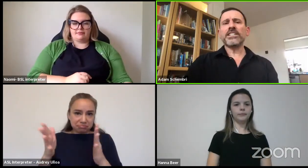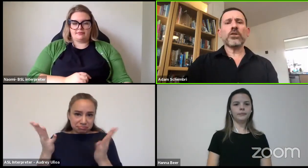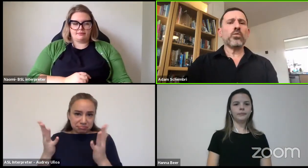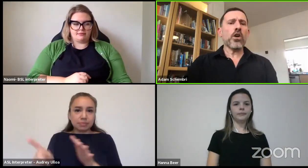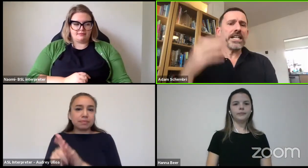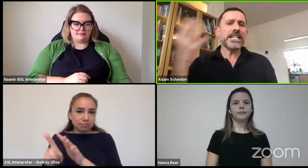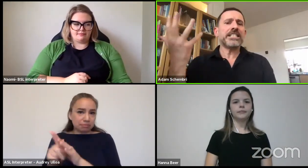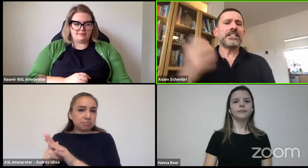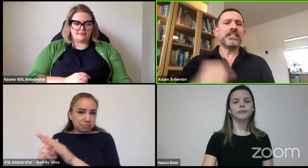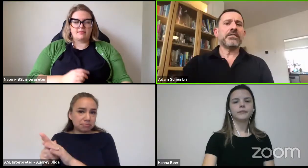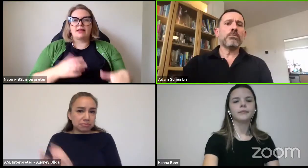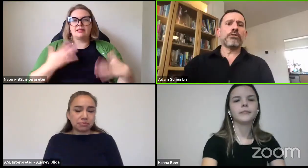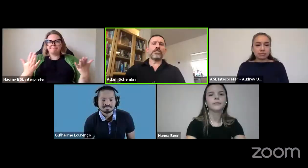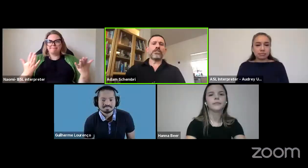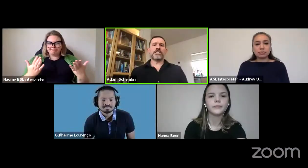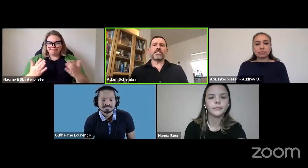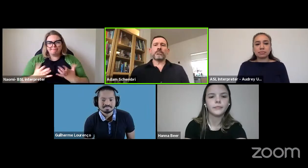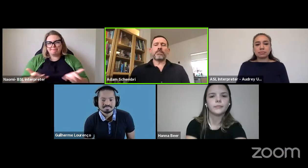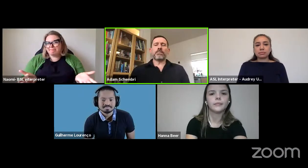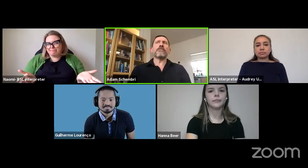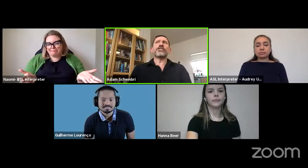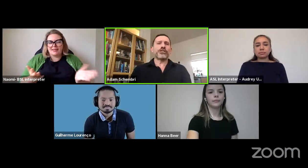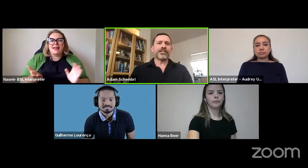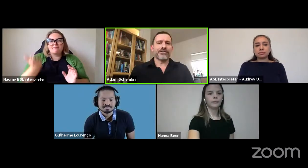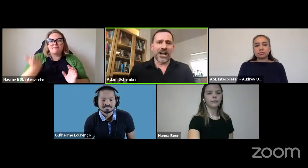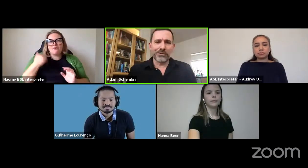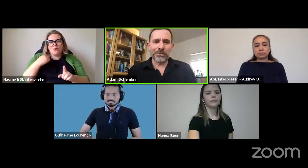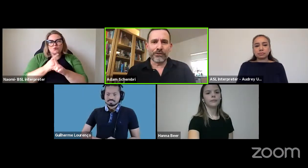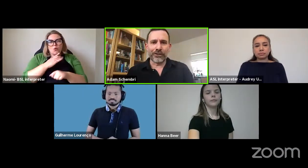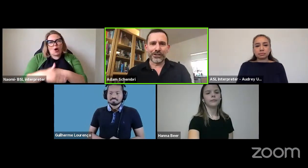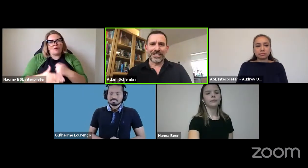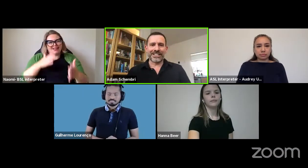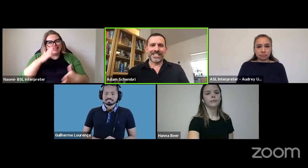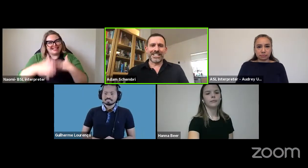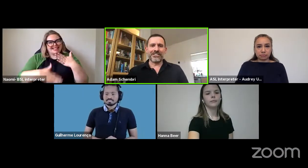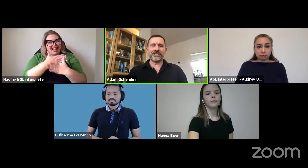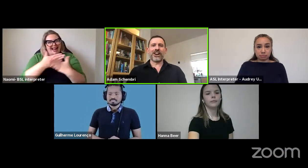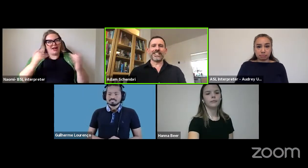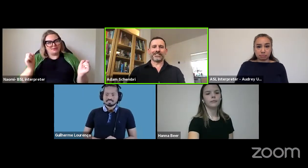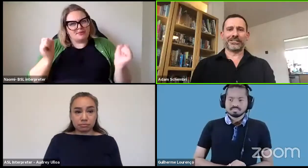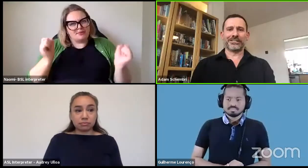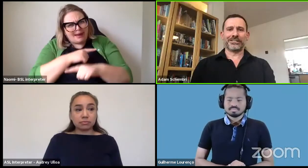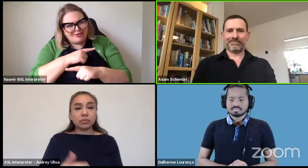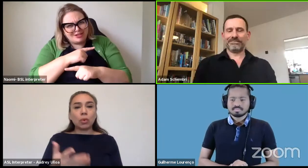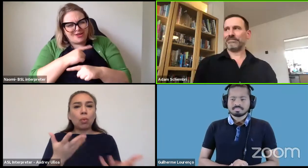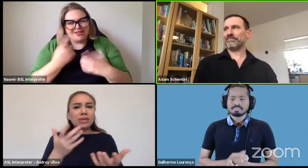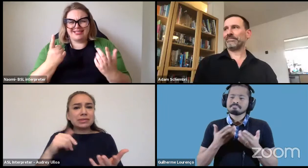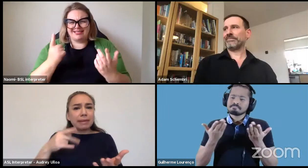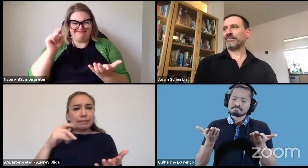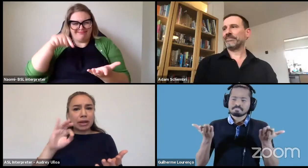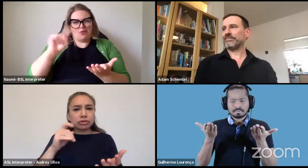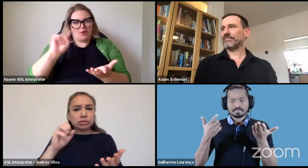Okay, so what is the paradox of sign language morphology that is in the title?